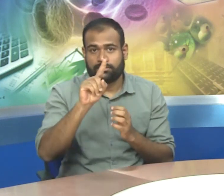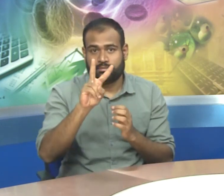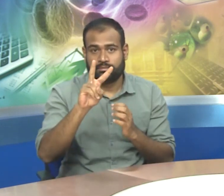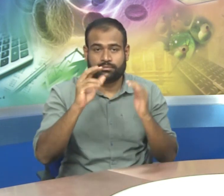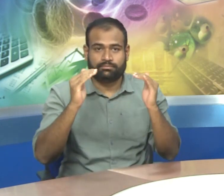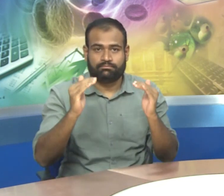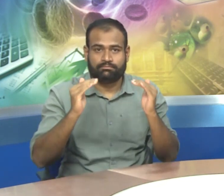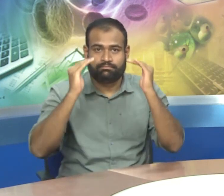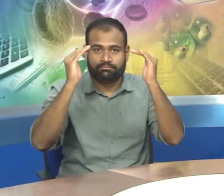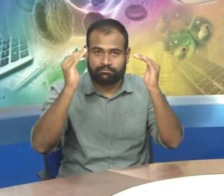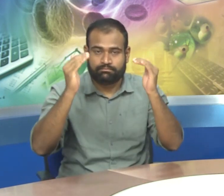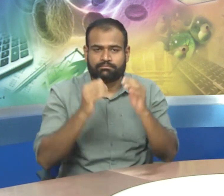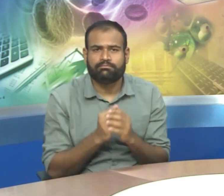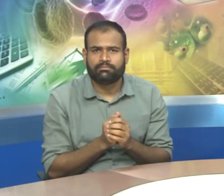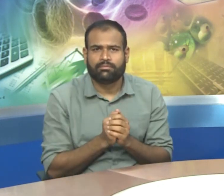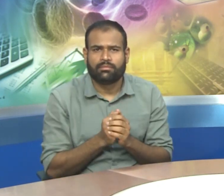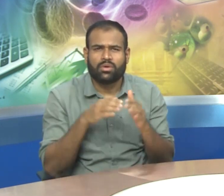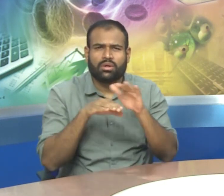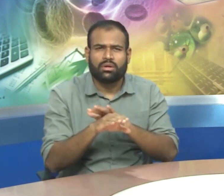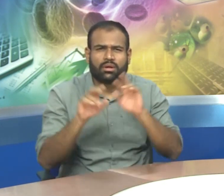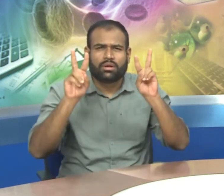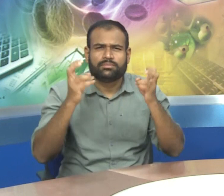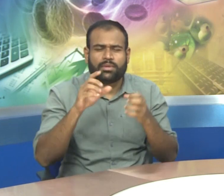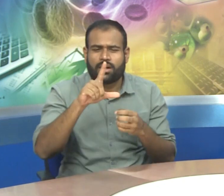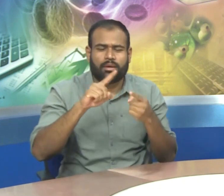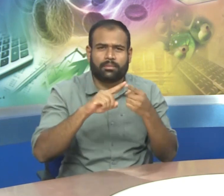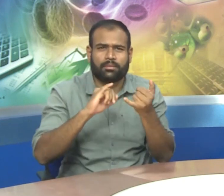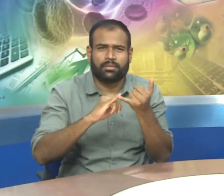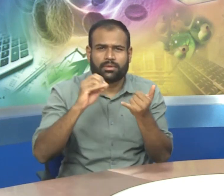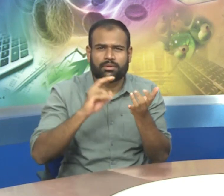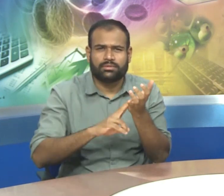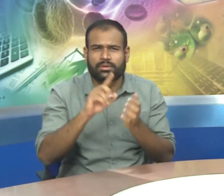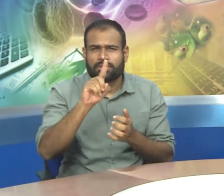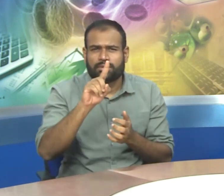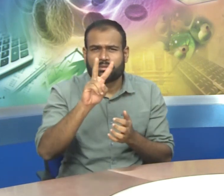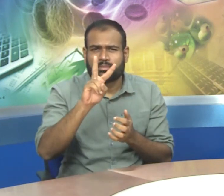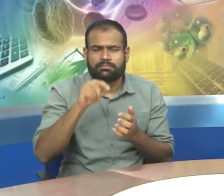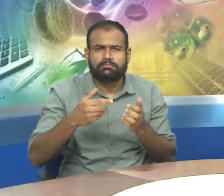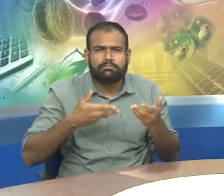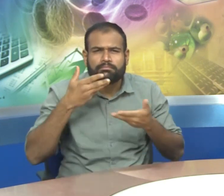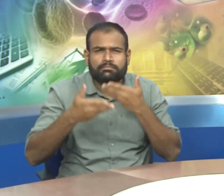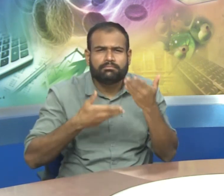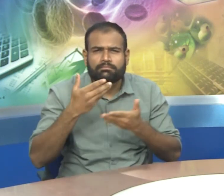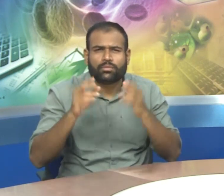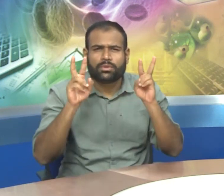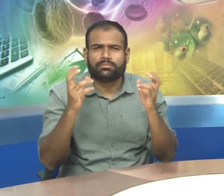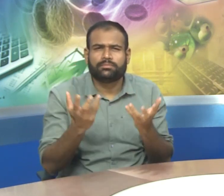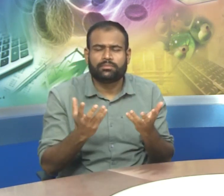Code number 339, Senior Secondary Level, Lesson number 12.